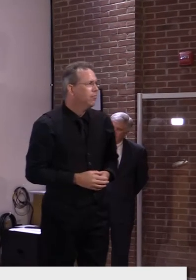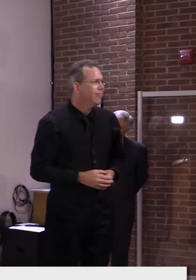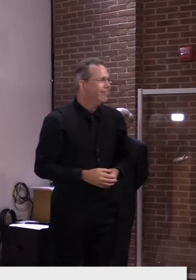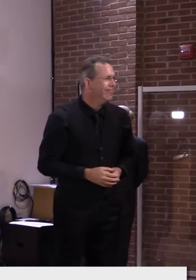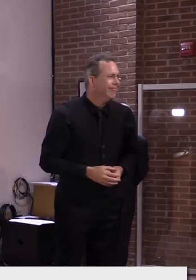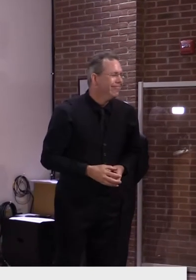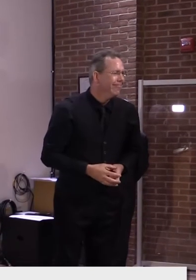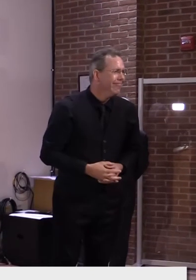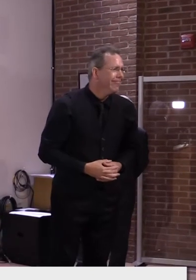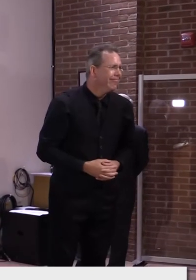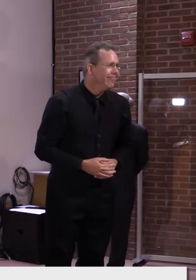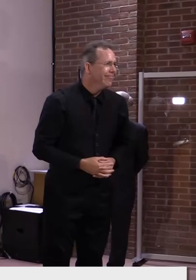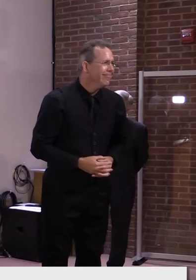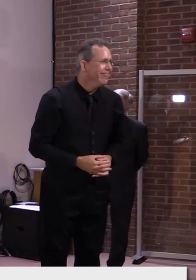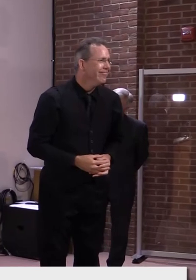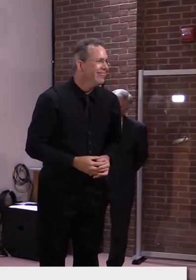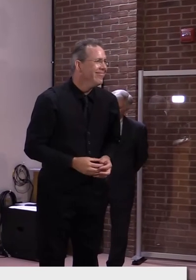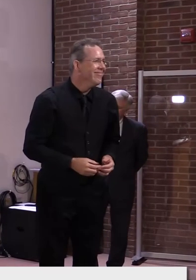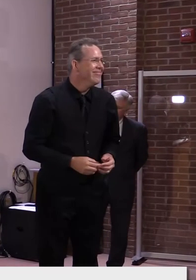Tim